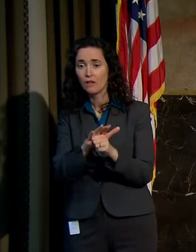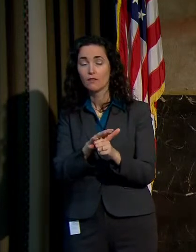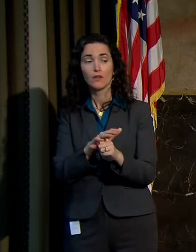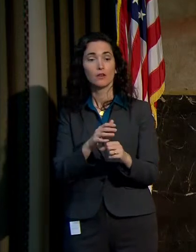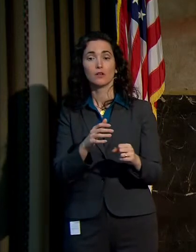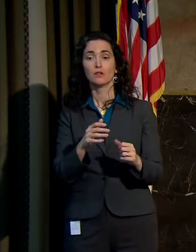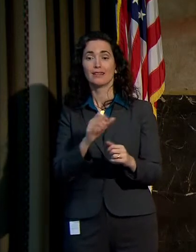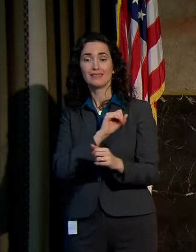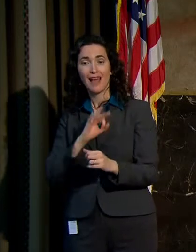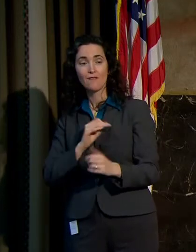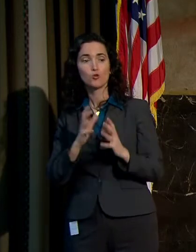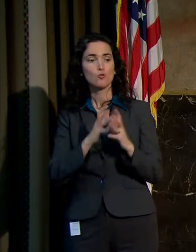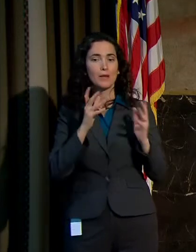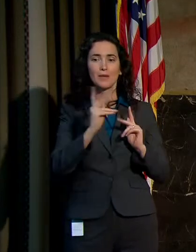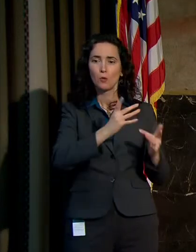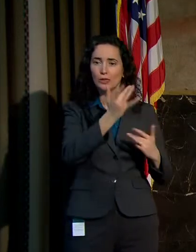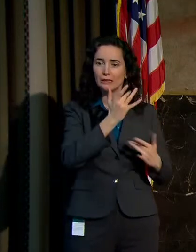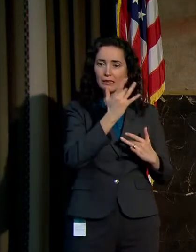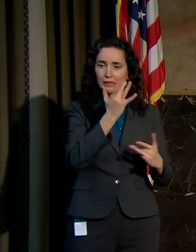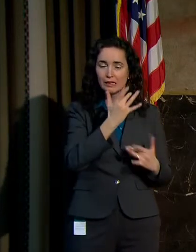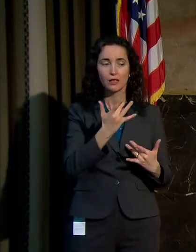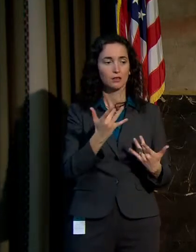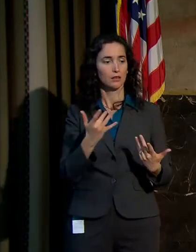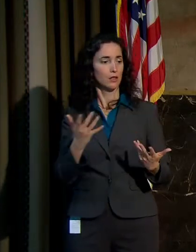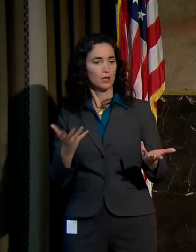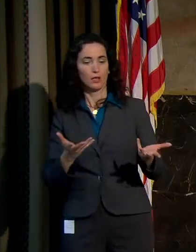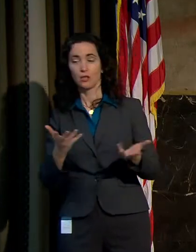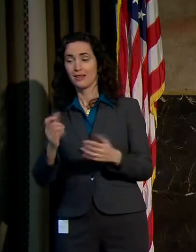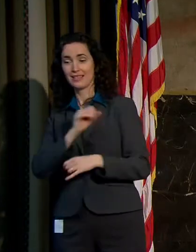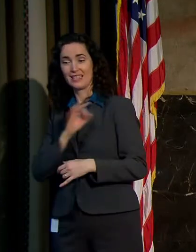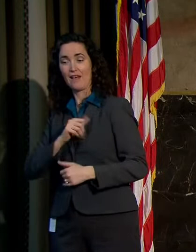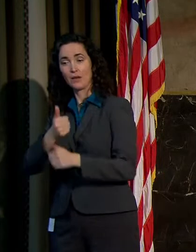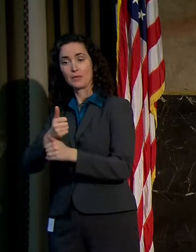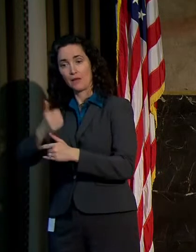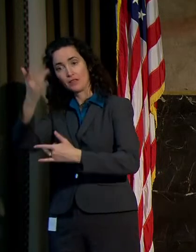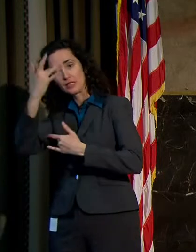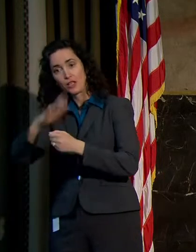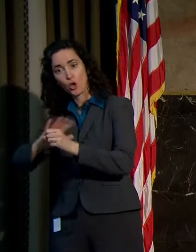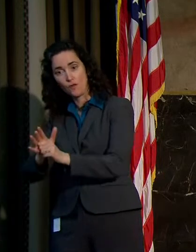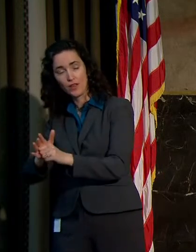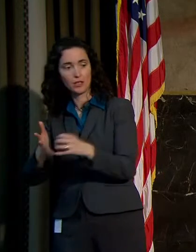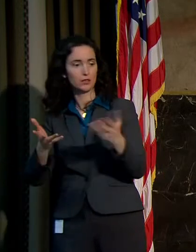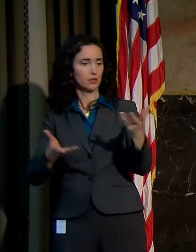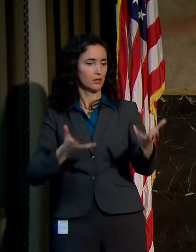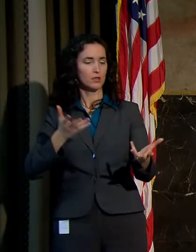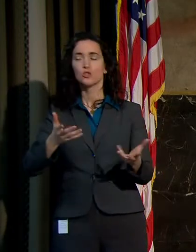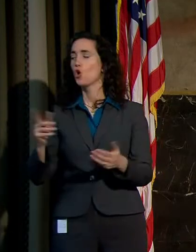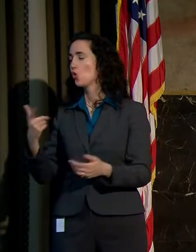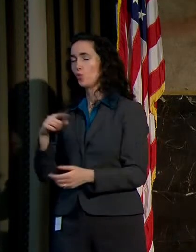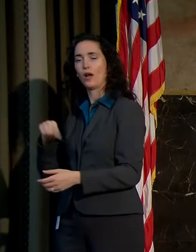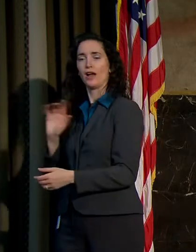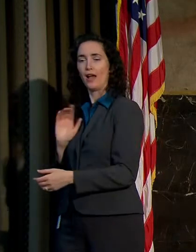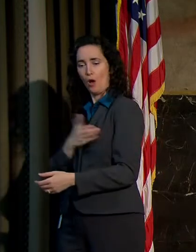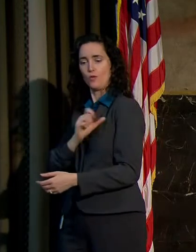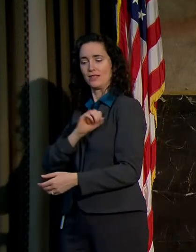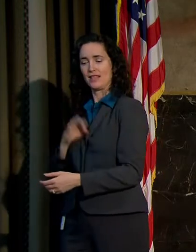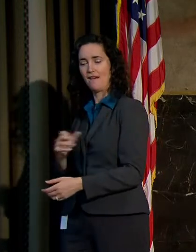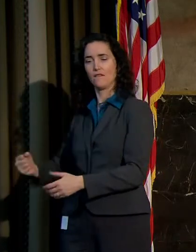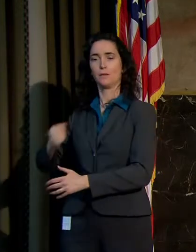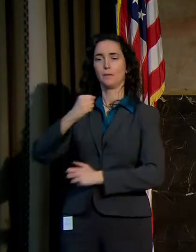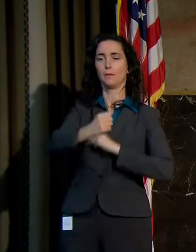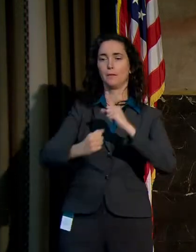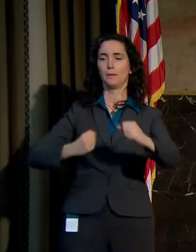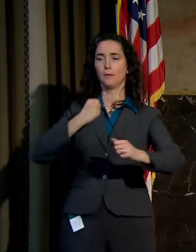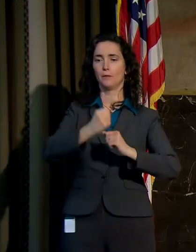of patients coming in and because their own staff is getting sick with COVID like everyone else is. So that's in and of itself an